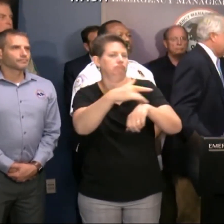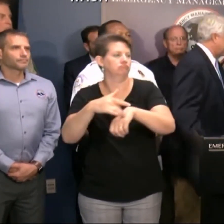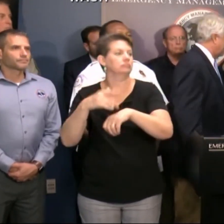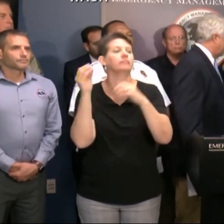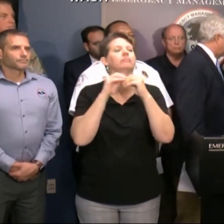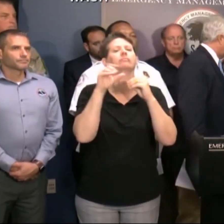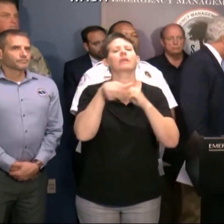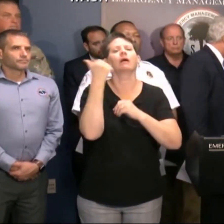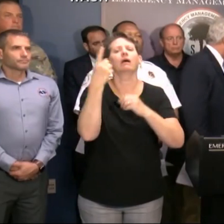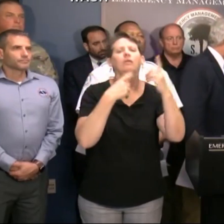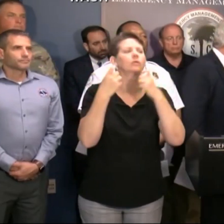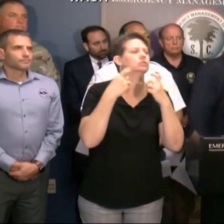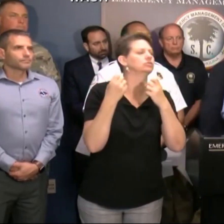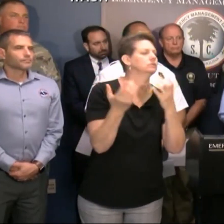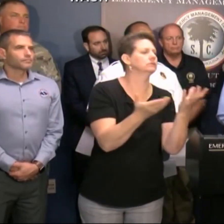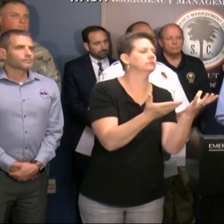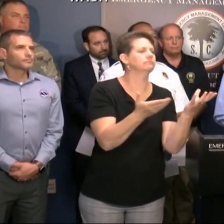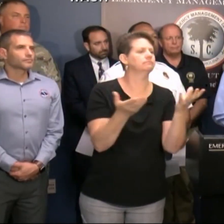questions?